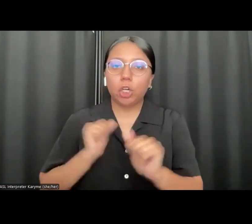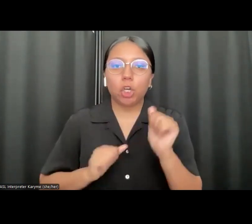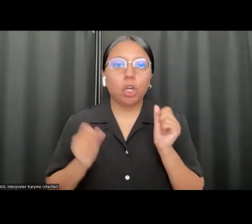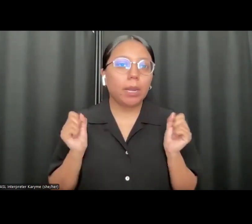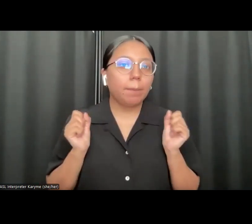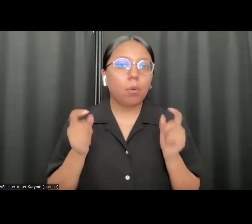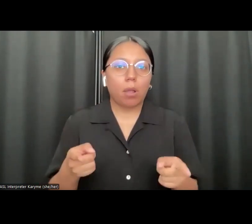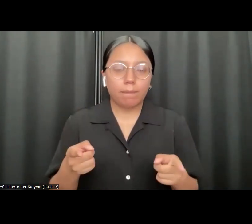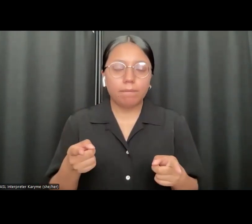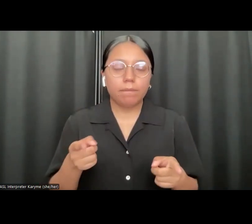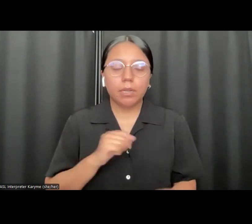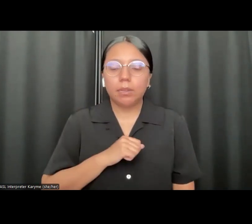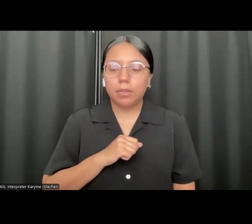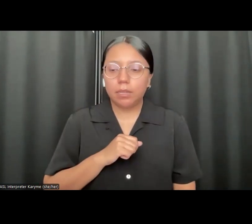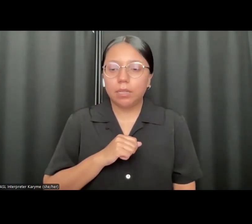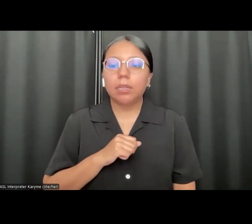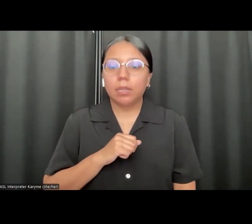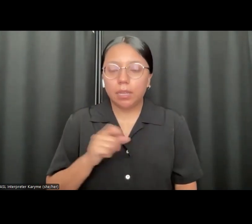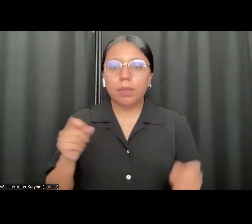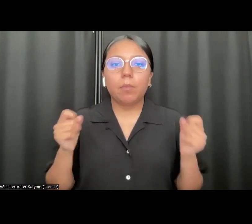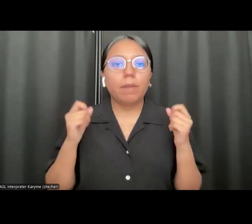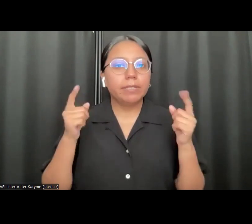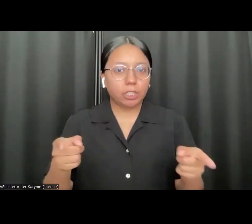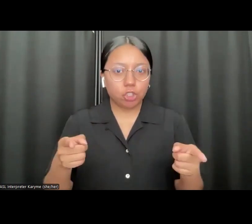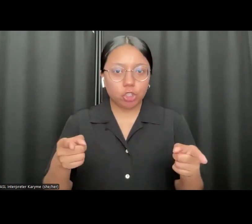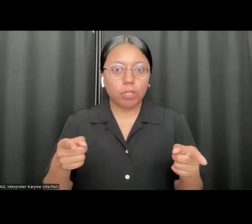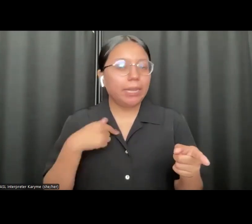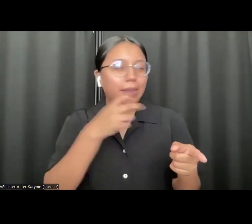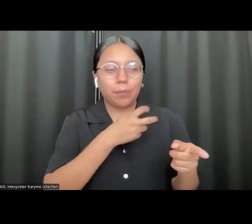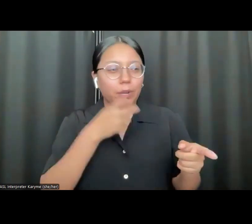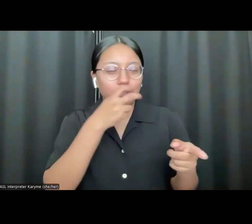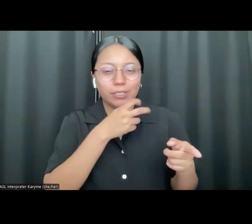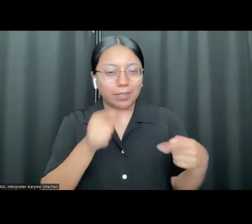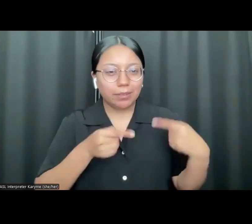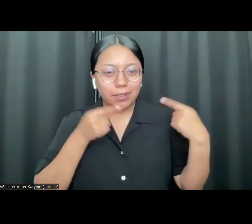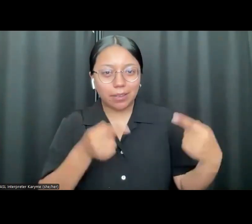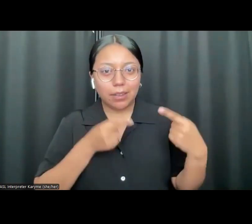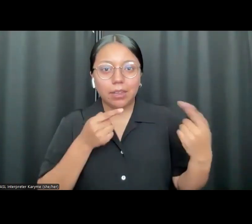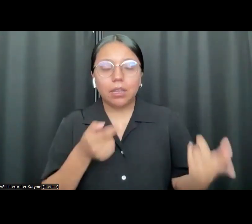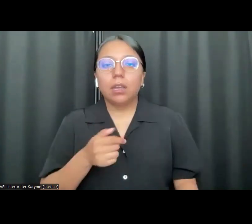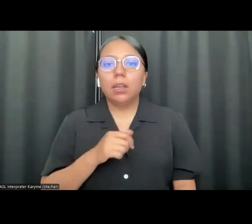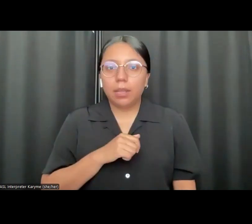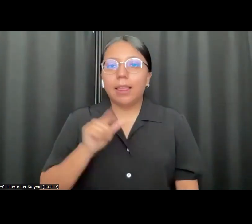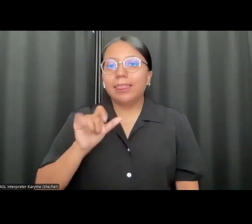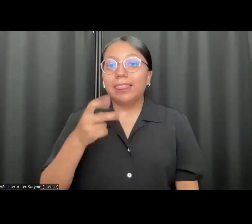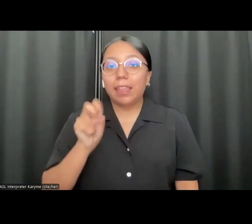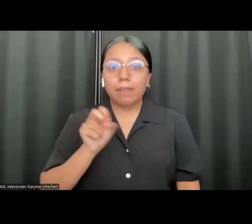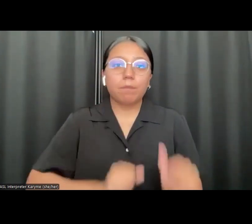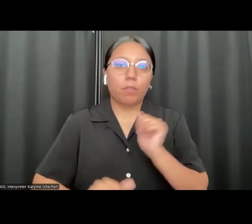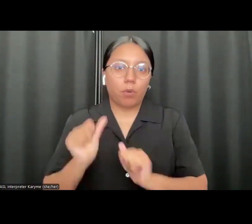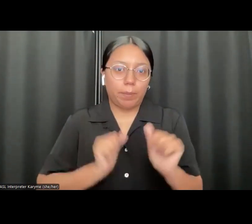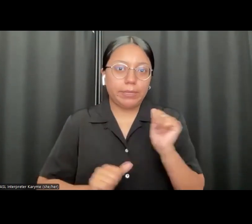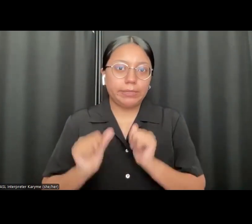improvis, improvisationally. I'm not pronouncing it right, sorry. Live during performance. I don't know if Sharon